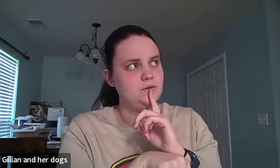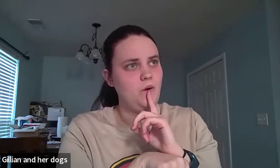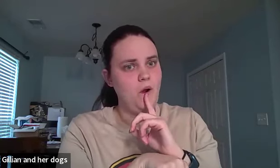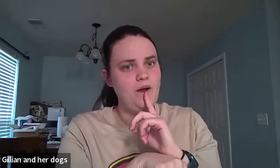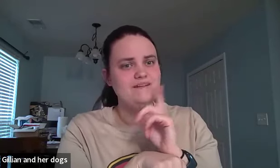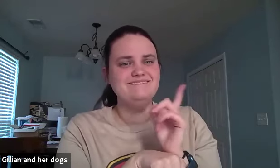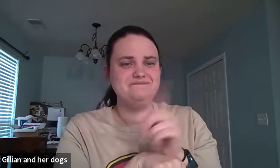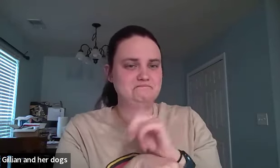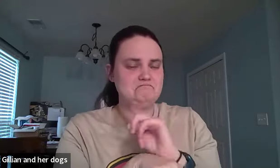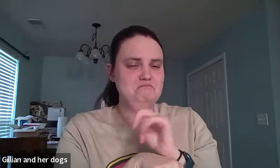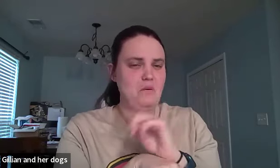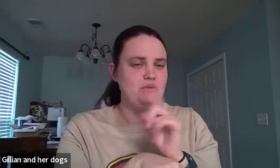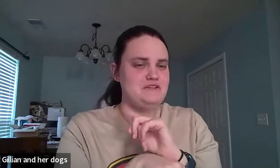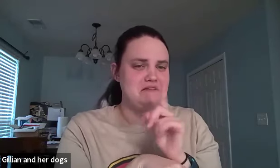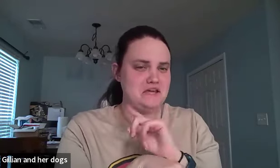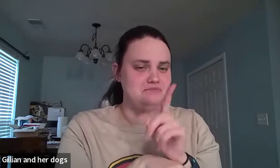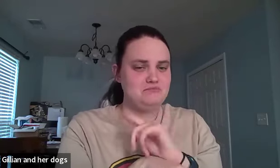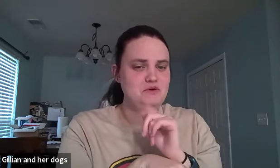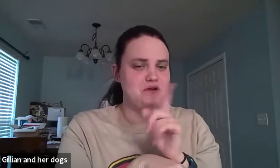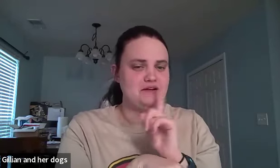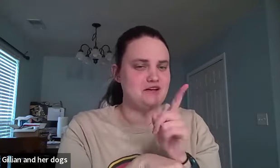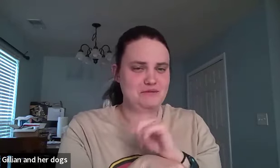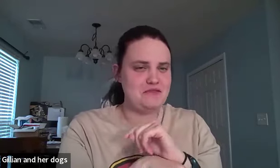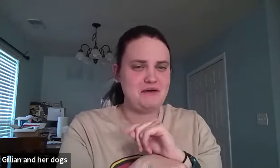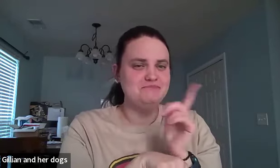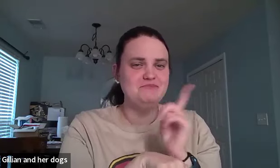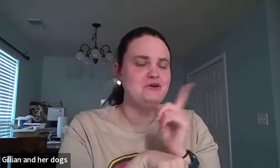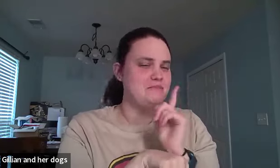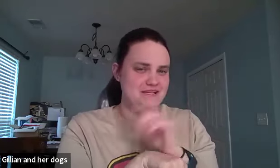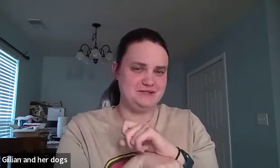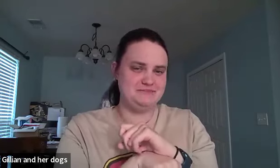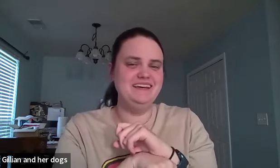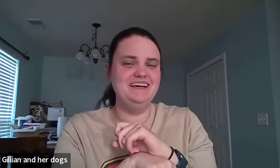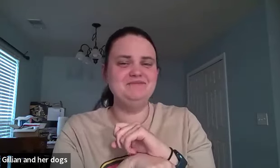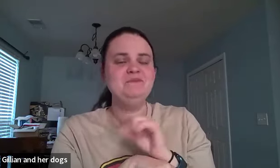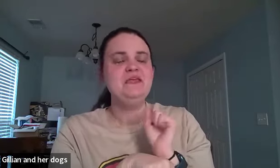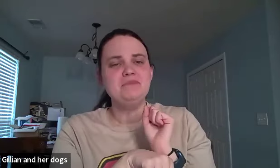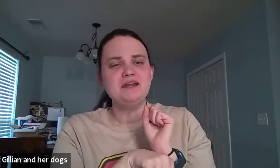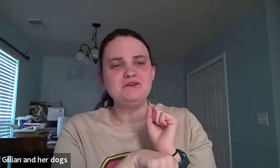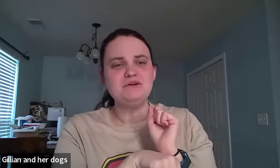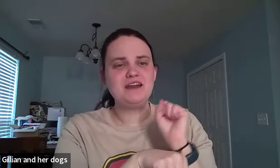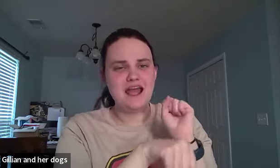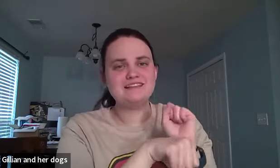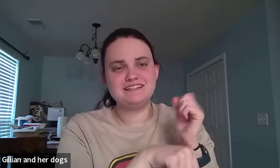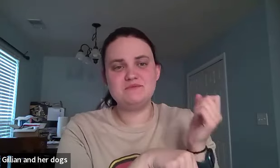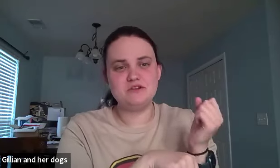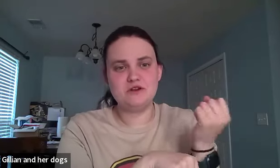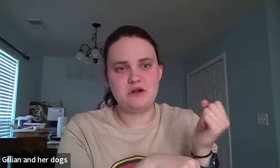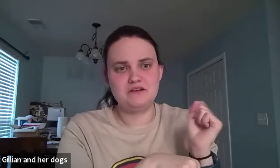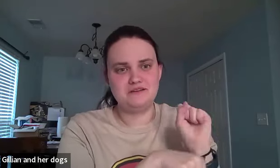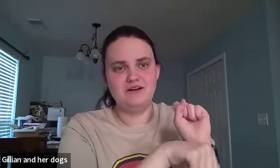do. We'll do that later. We were not going to talk about that one. We'll come back to it. But if you were going to ask like someone what they're working